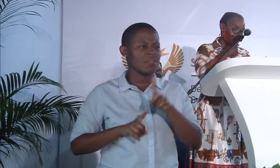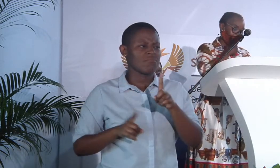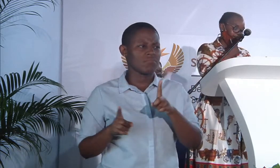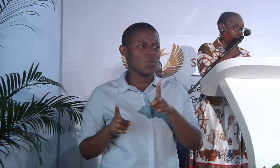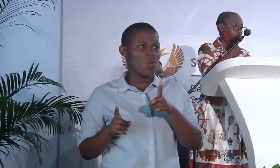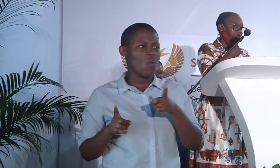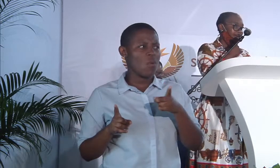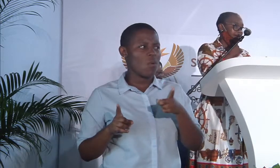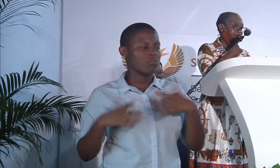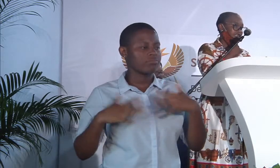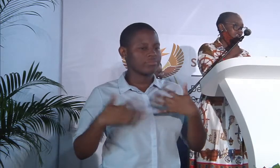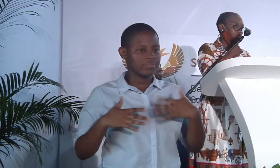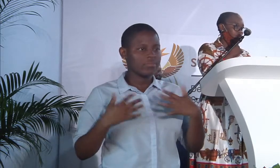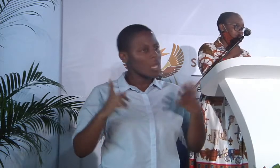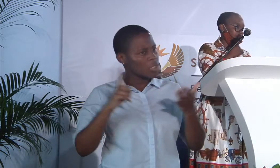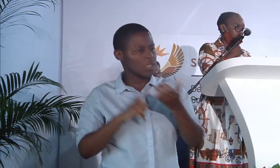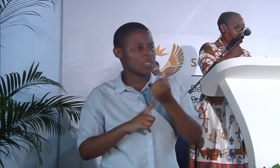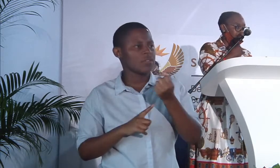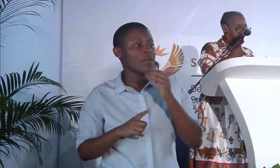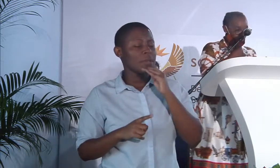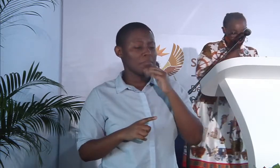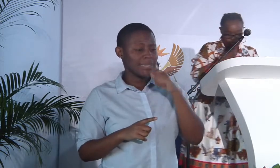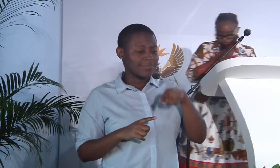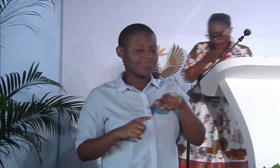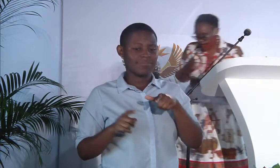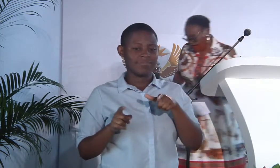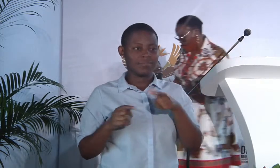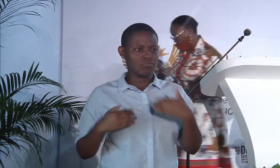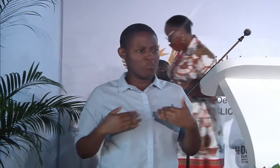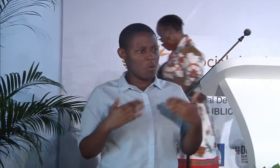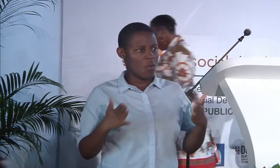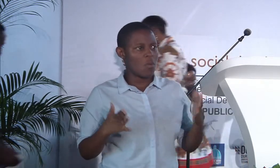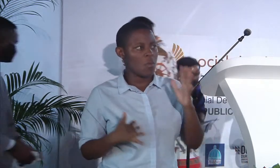programs that we are breaking new grounds. I thank you.